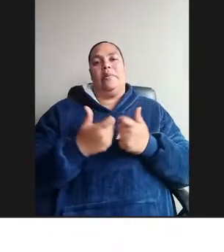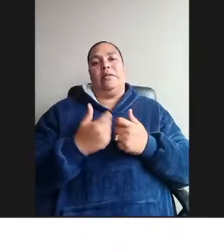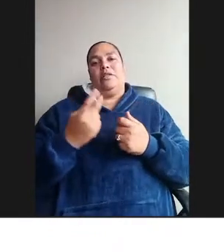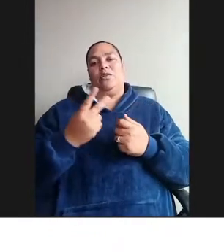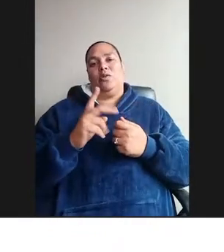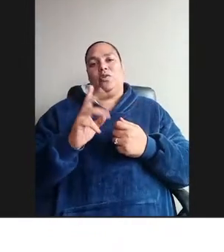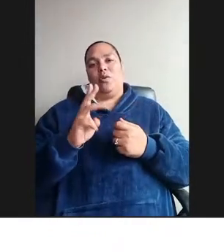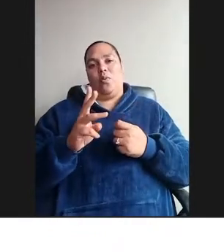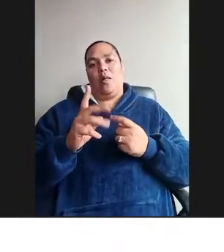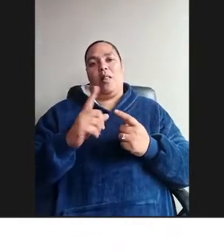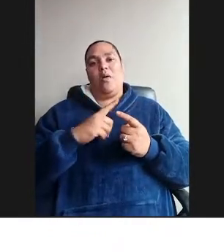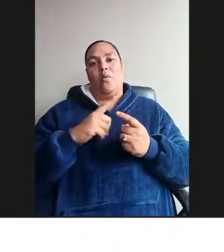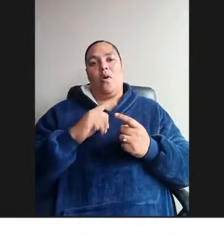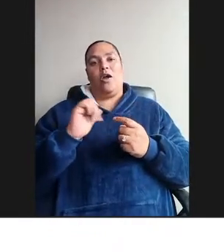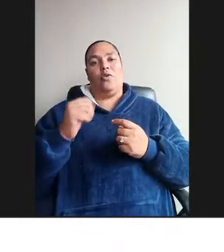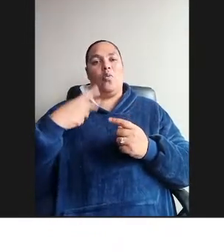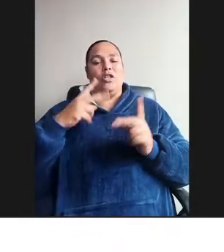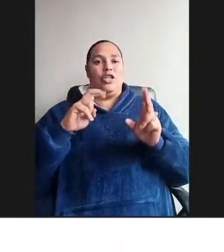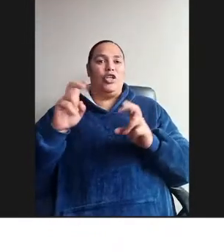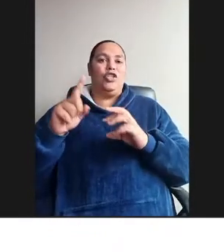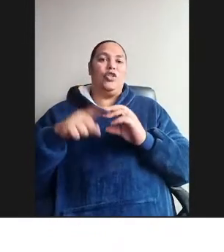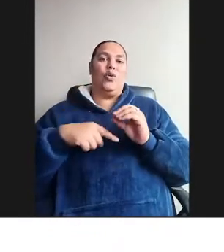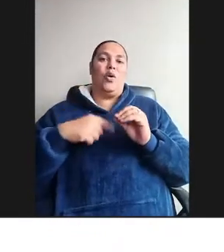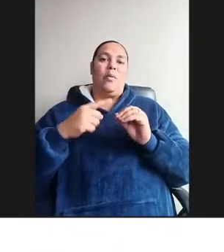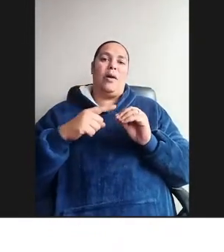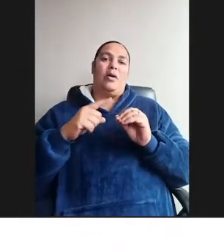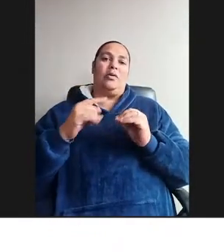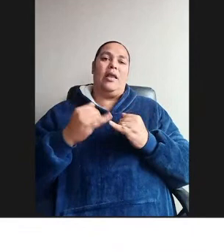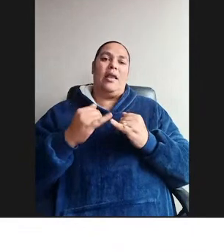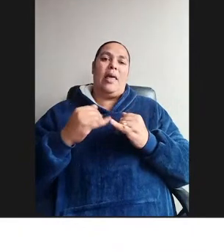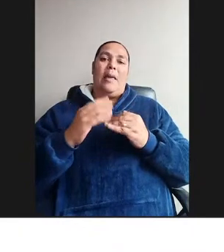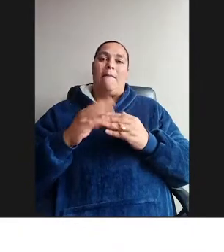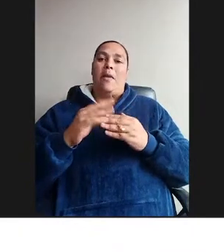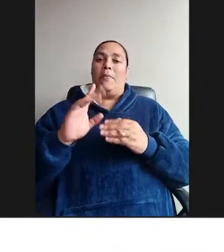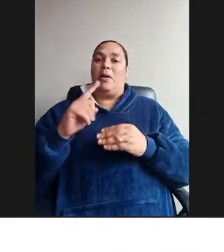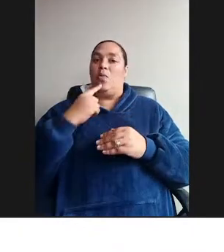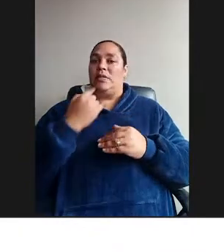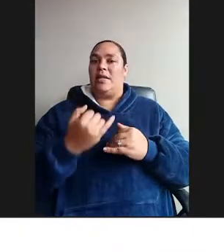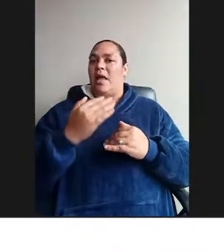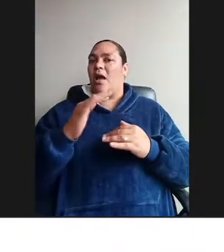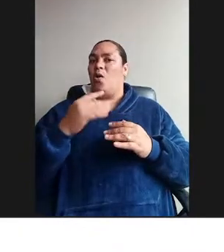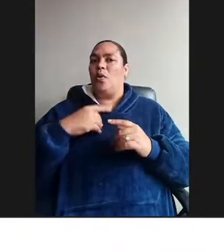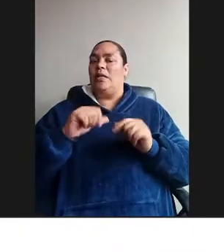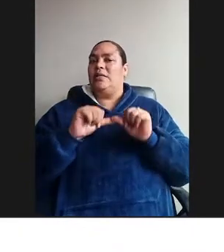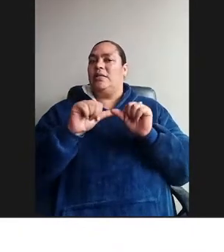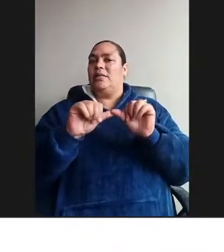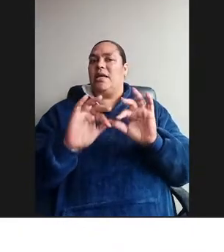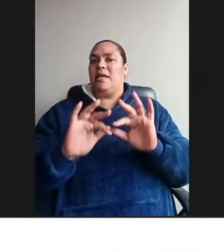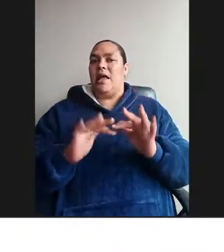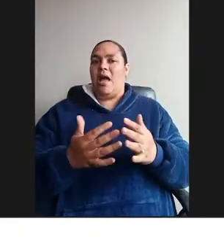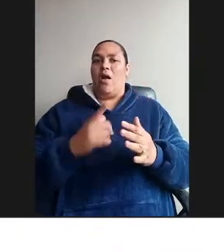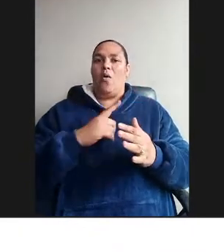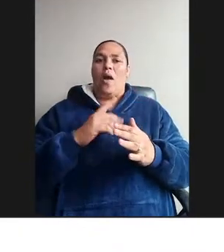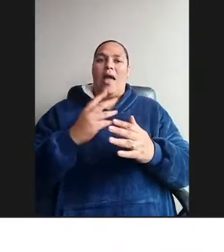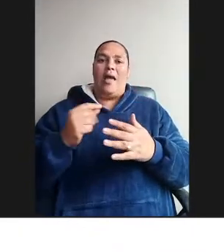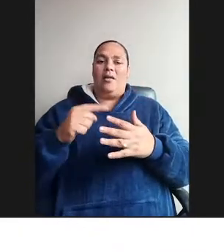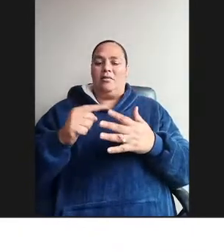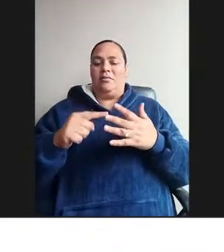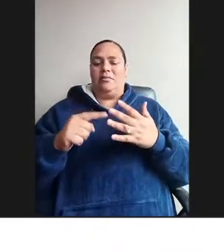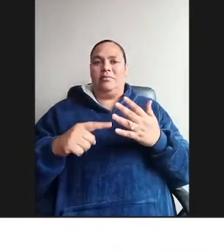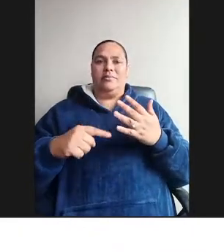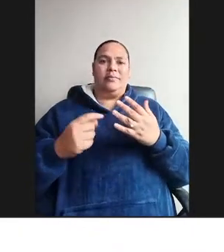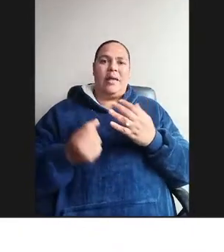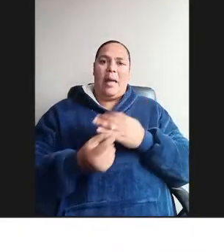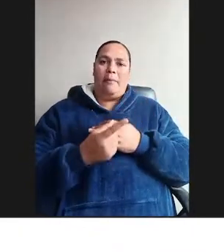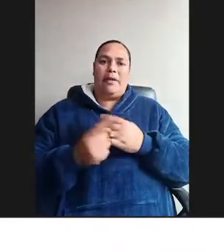there have been issues in terms of, like the member was saying now, how are we going to sustain this? Because there are so many bills coming, there's so